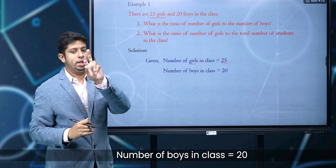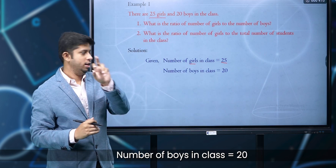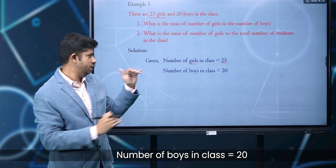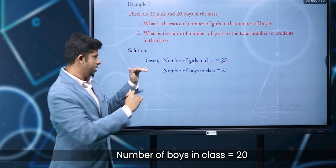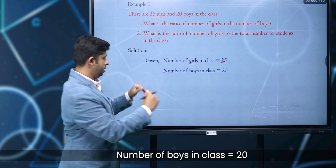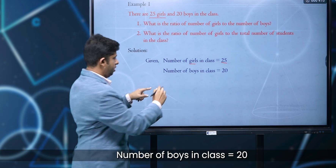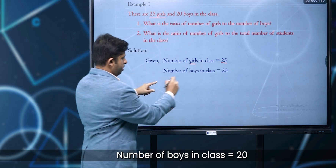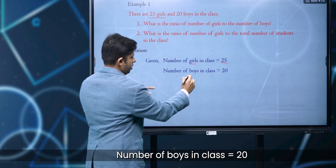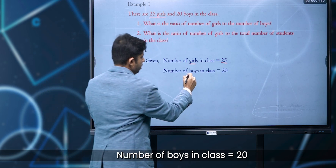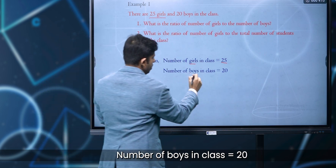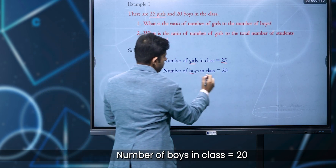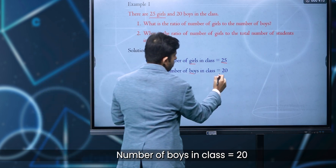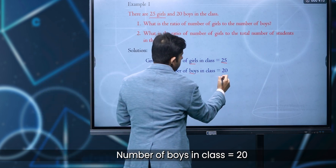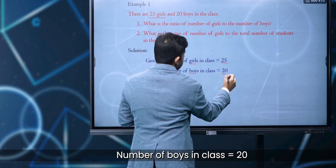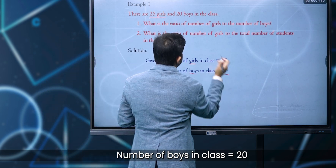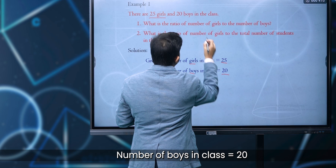Number of boys in class is equal to 20.